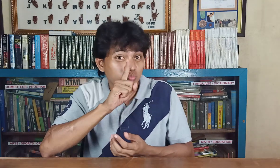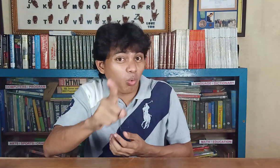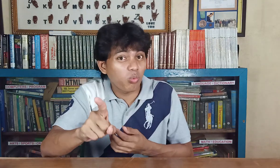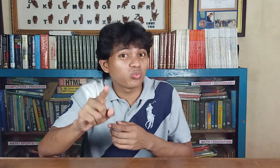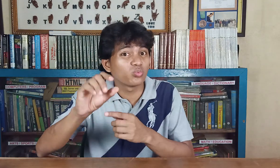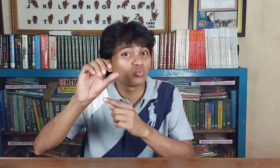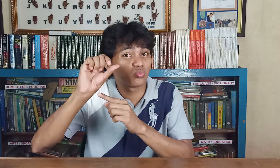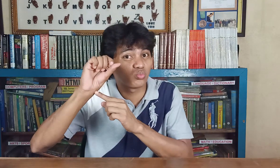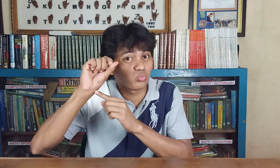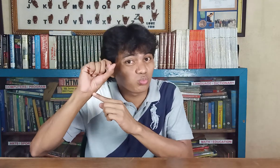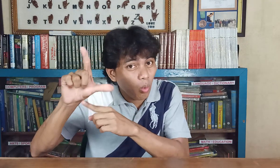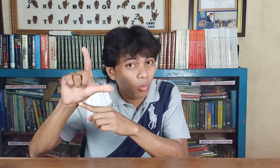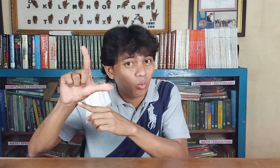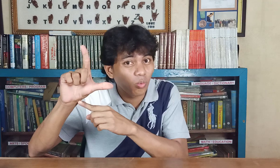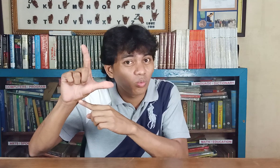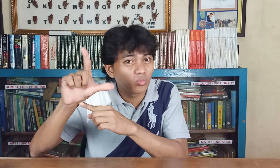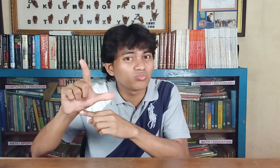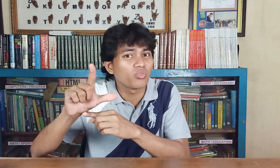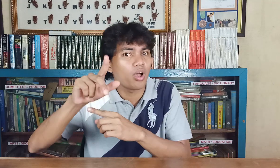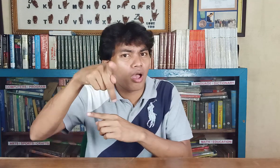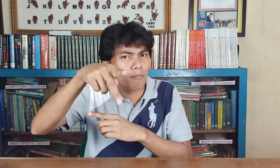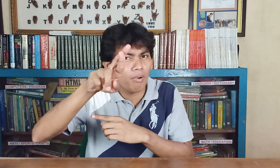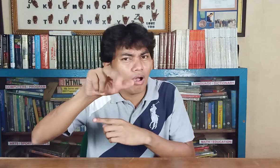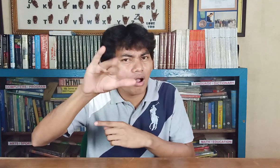original price is